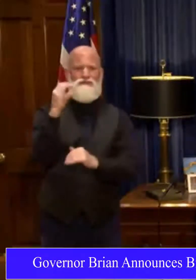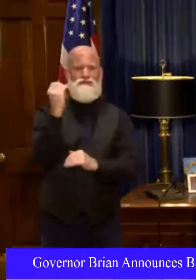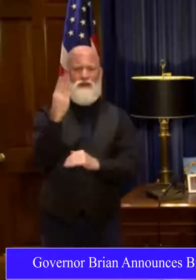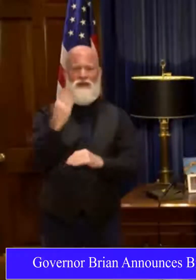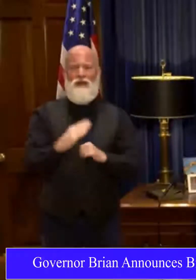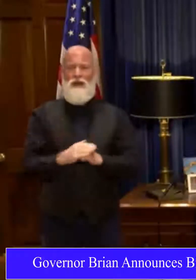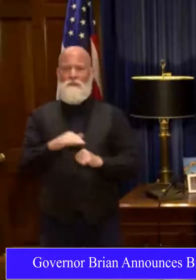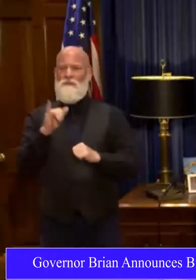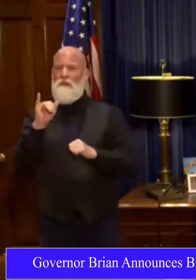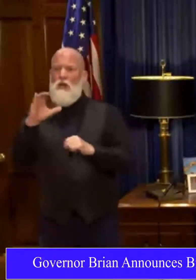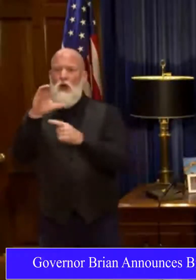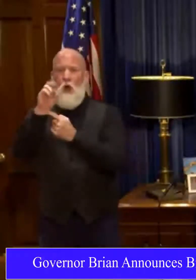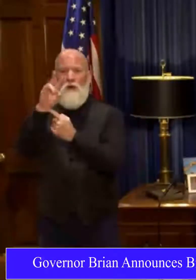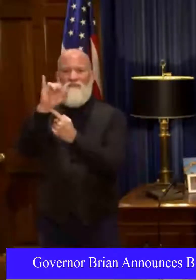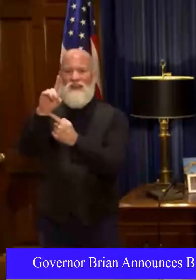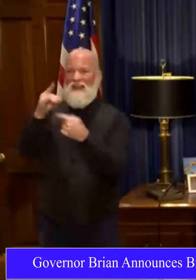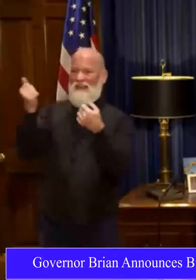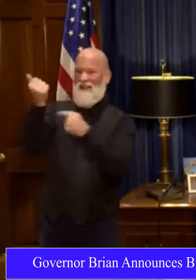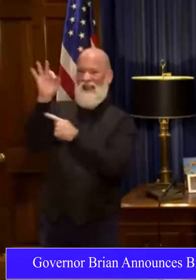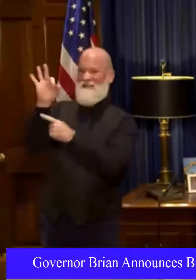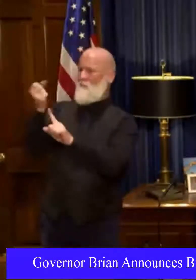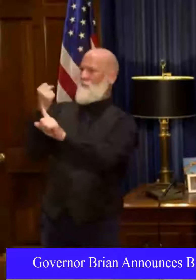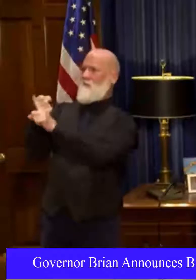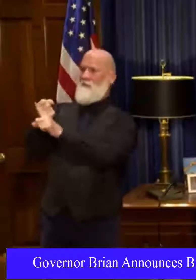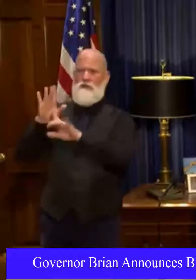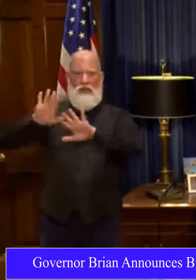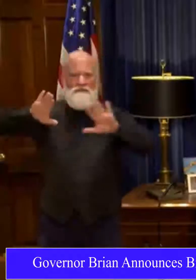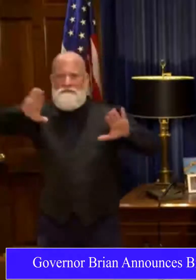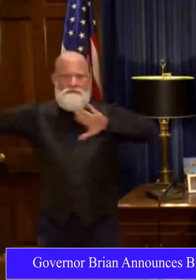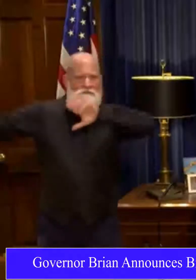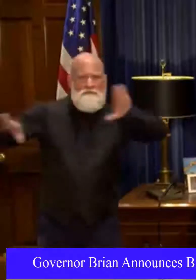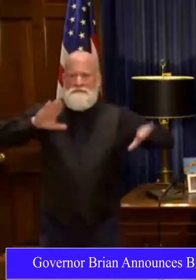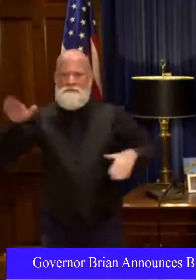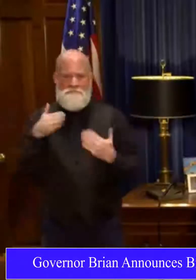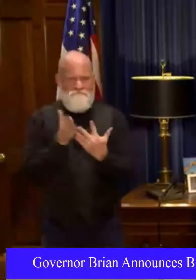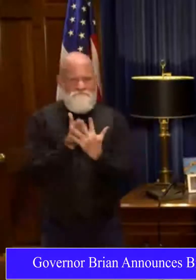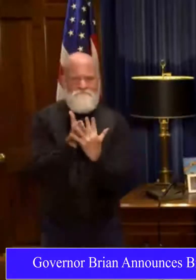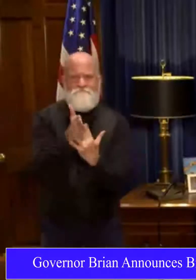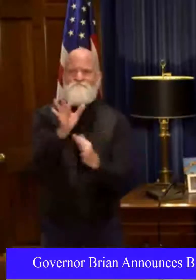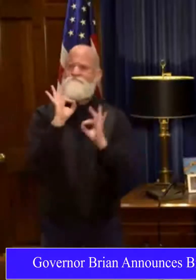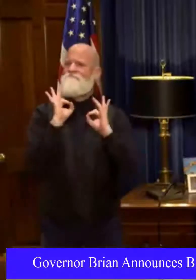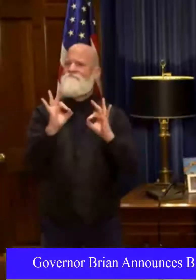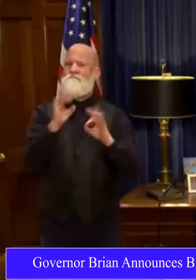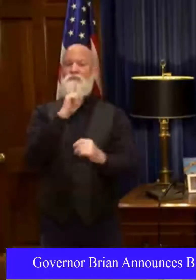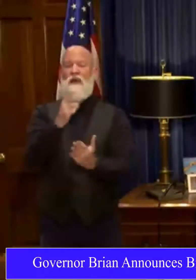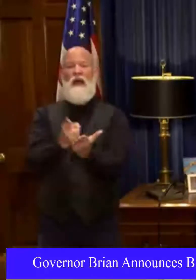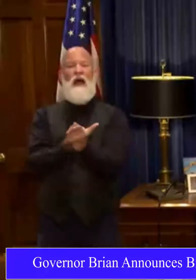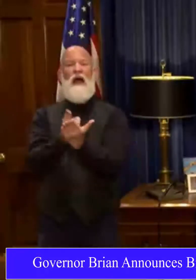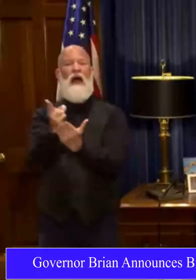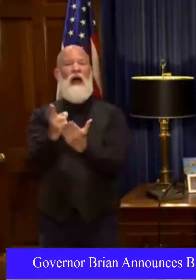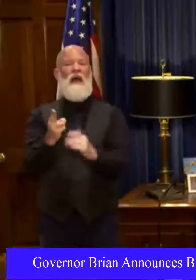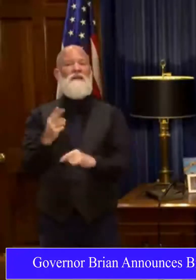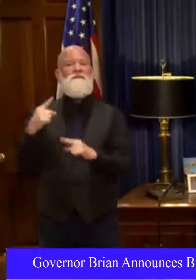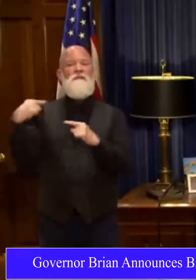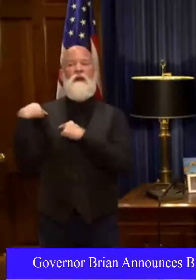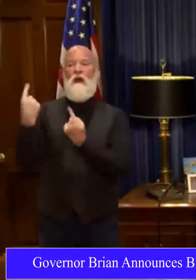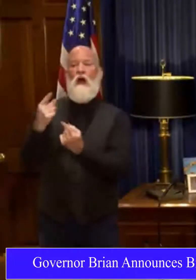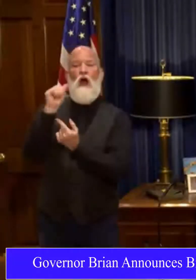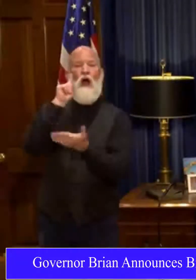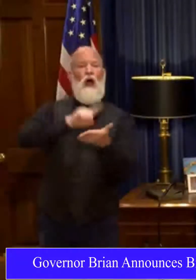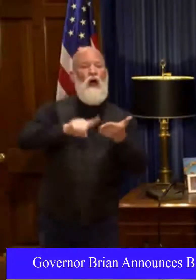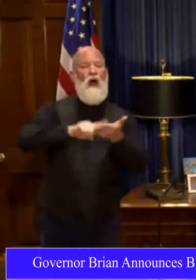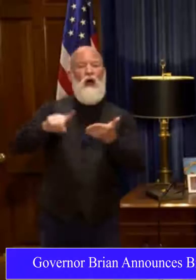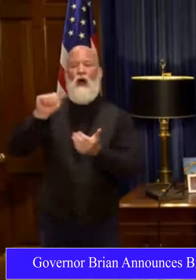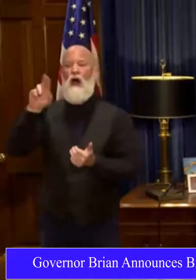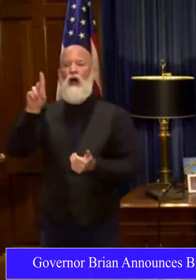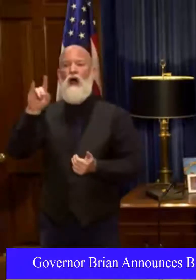them for their service. However, it's quite honestly hard to believe that during the audit, thousands of uncounted